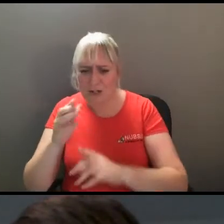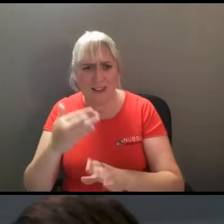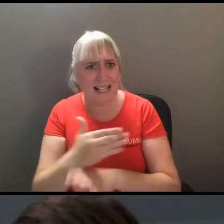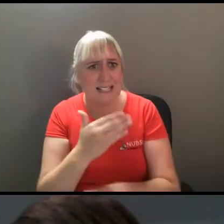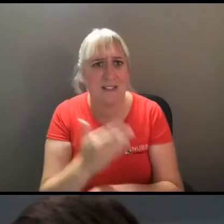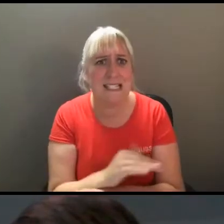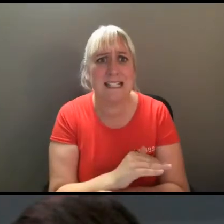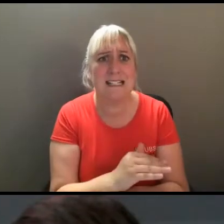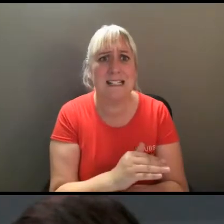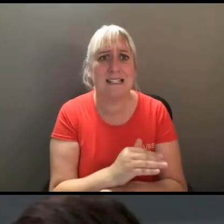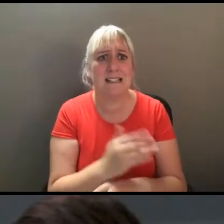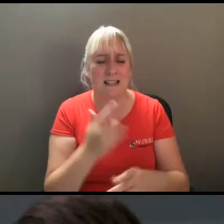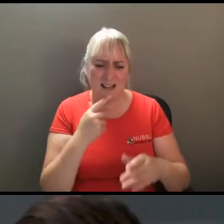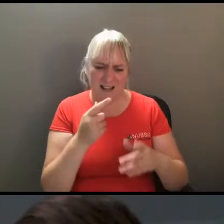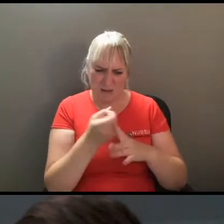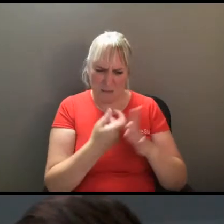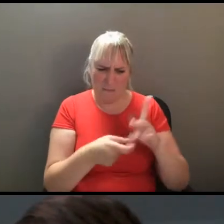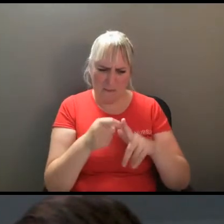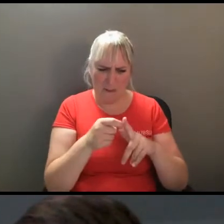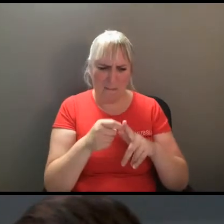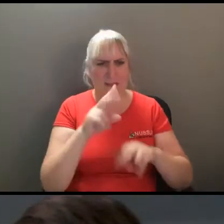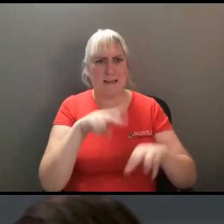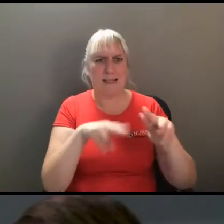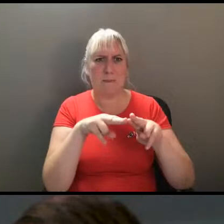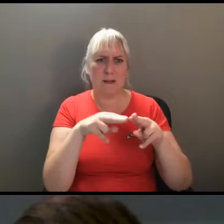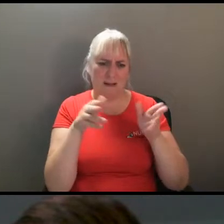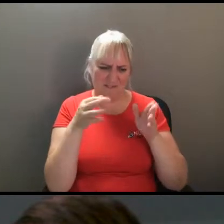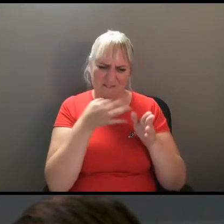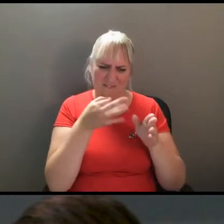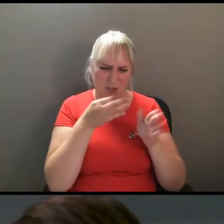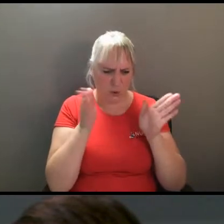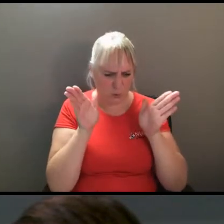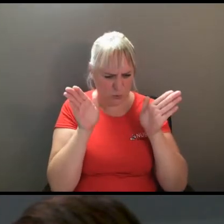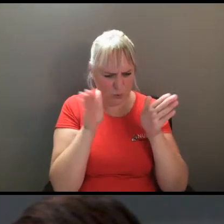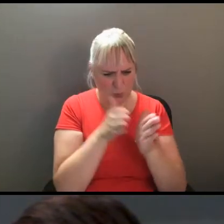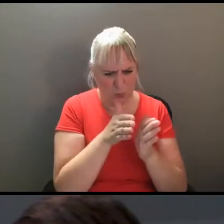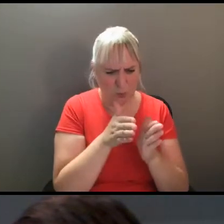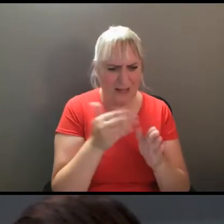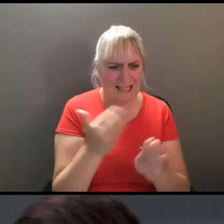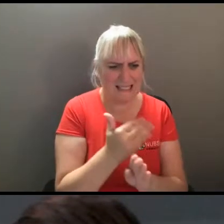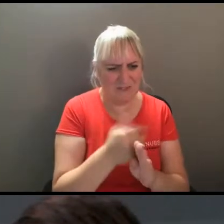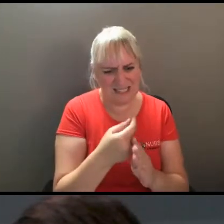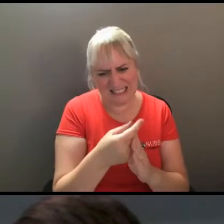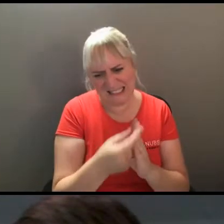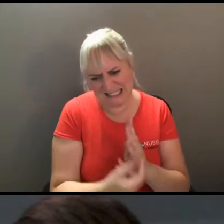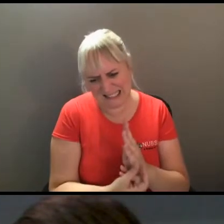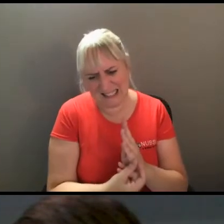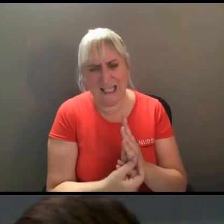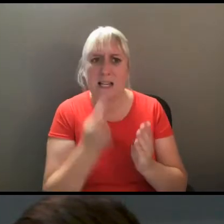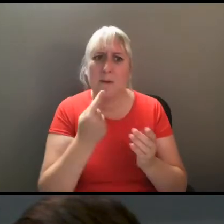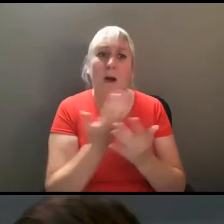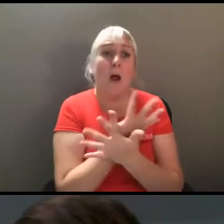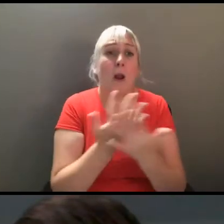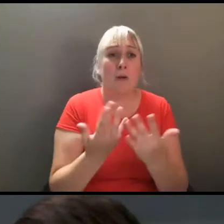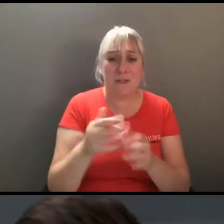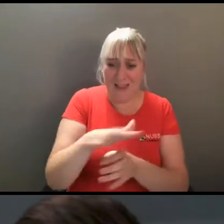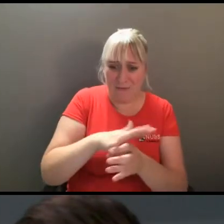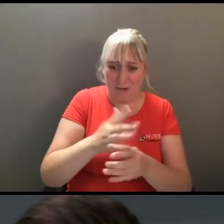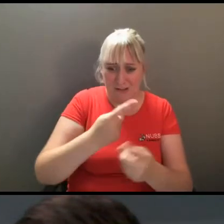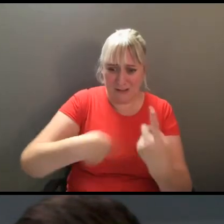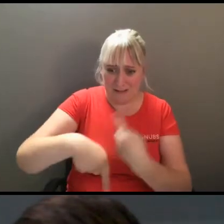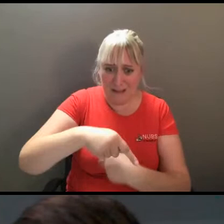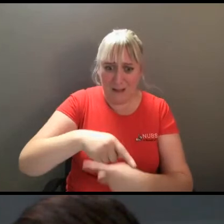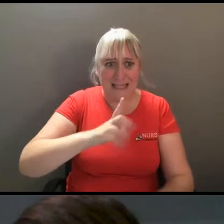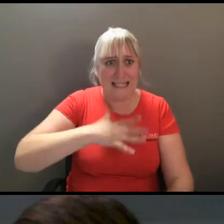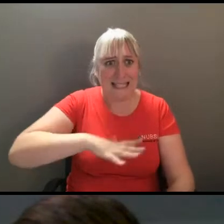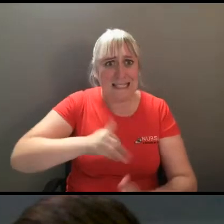PIP assessment are so narrow that they leave out whole areas of life where we need support, but these areas are